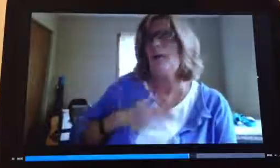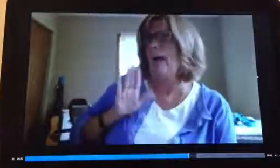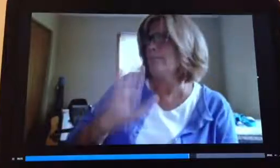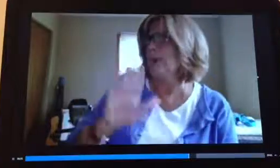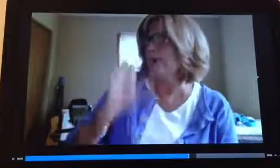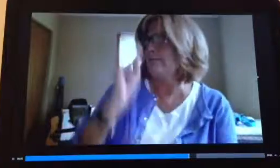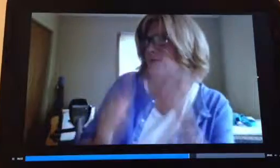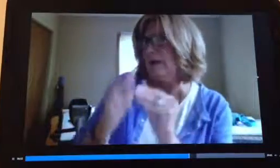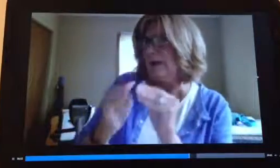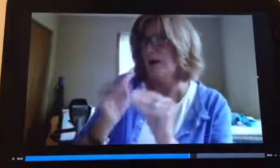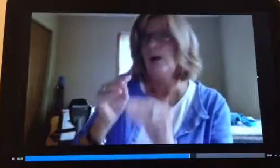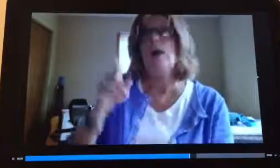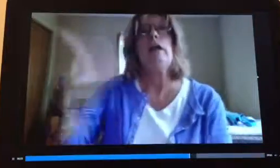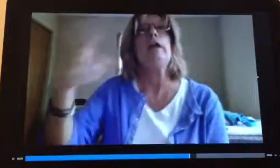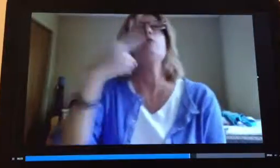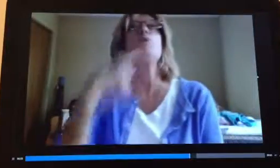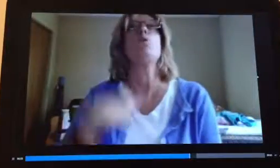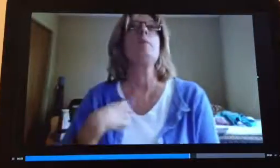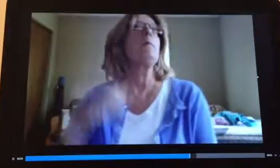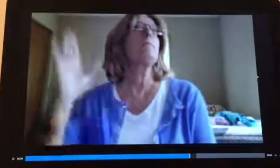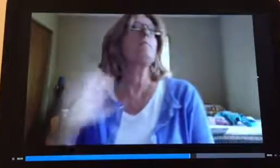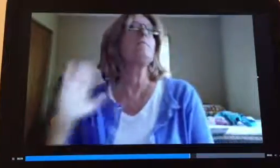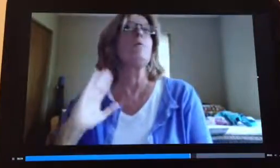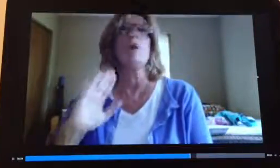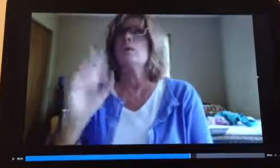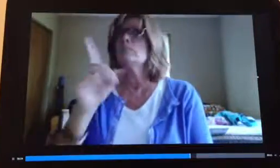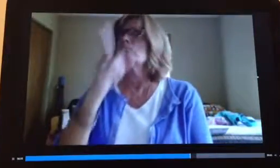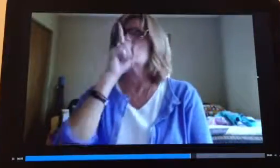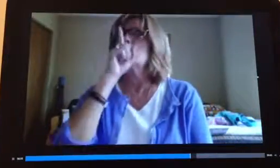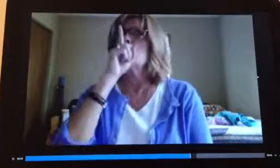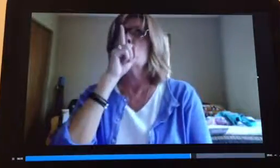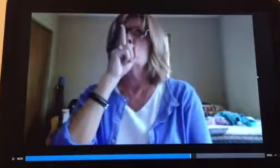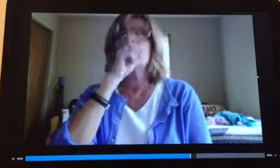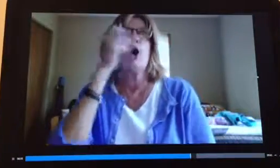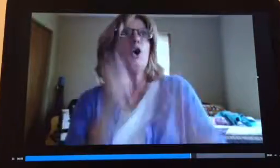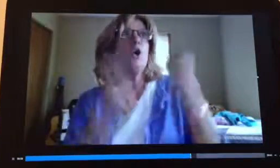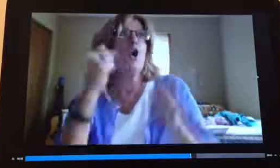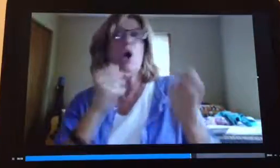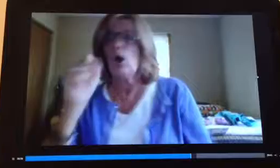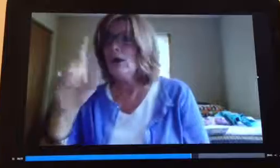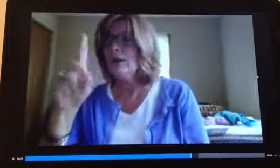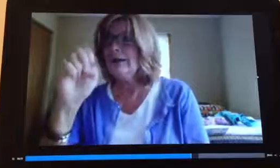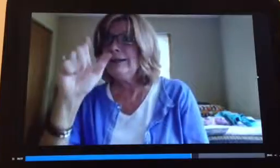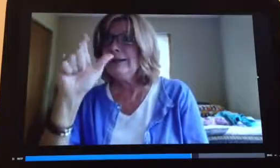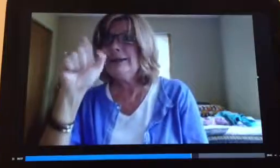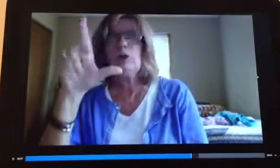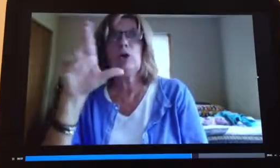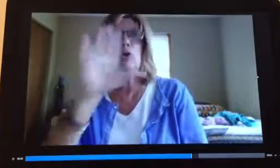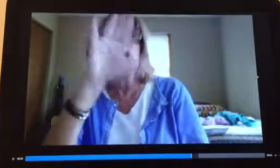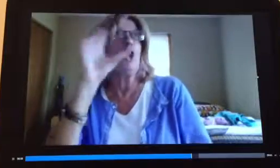I need your help to fix my brakes. They went out, and